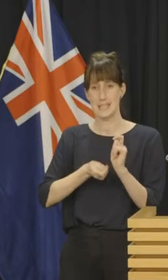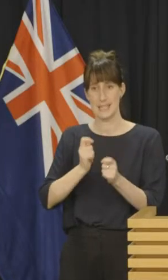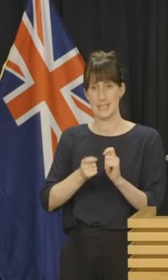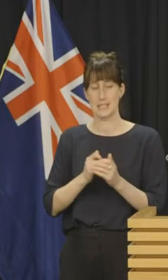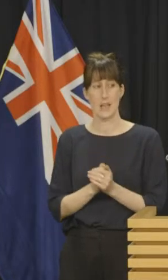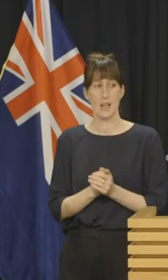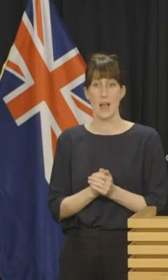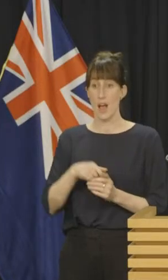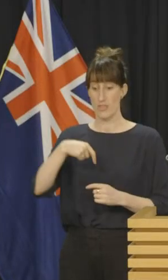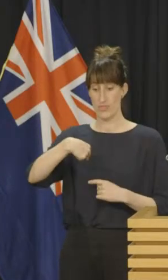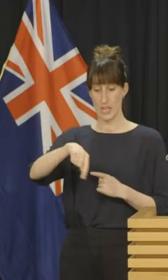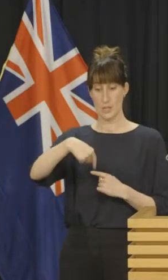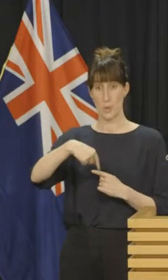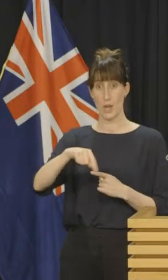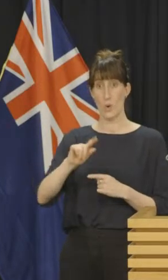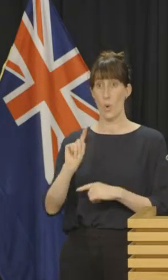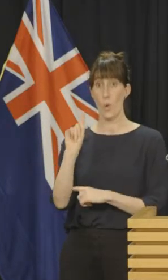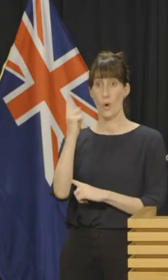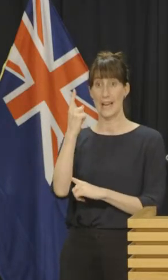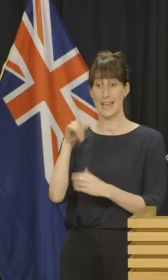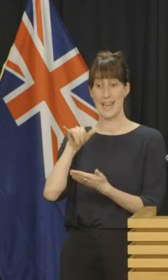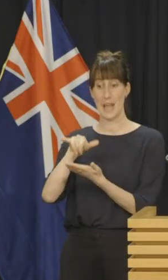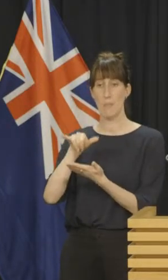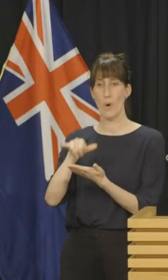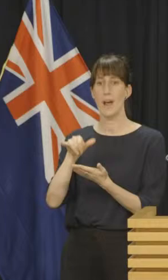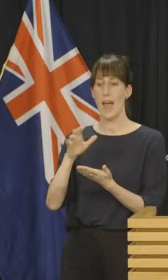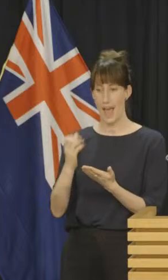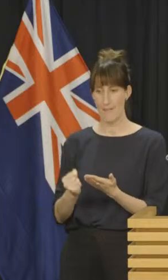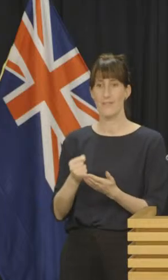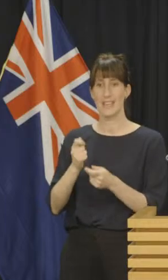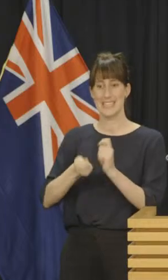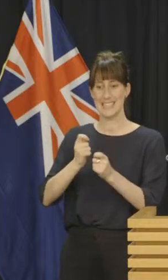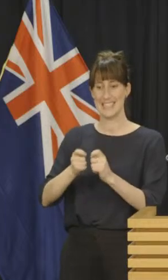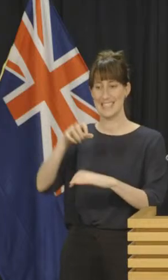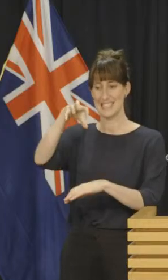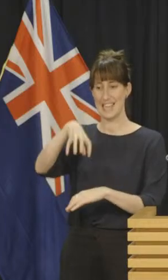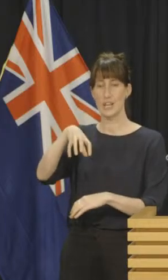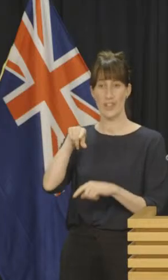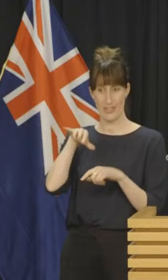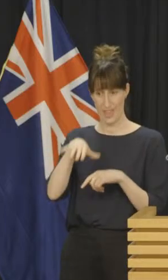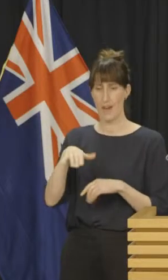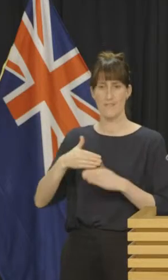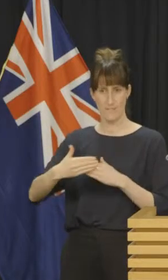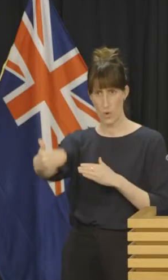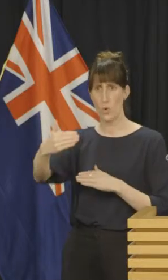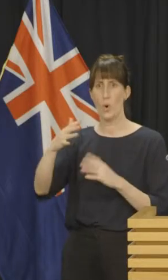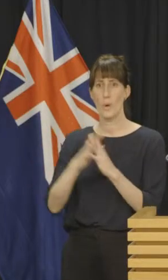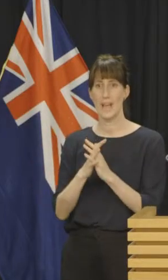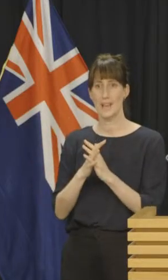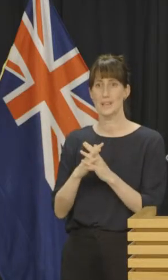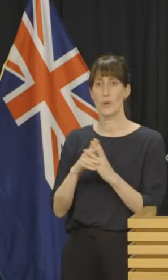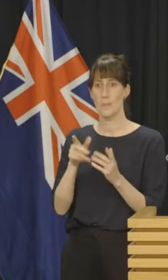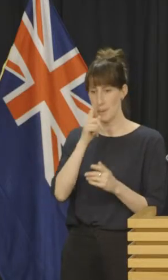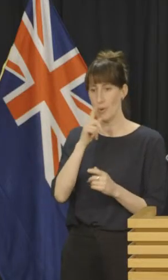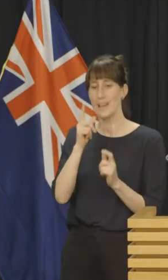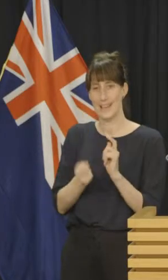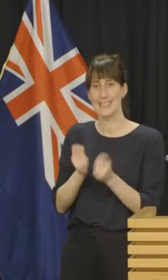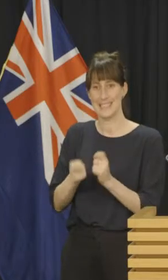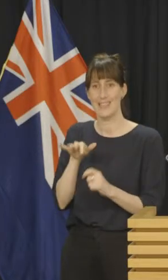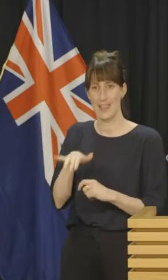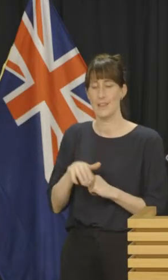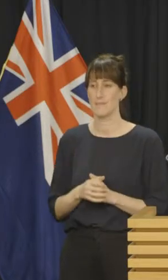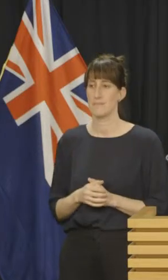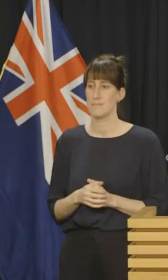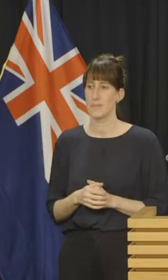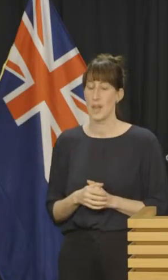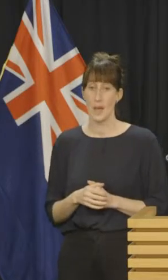all week at the Auckland airport, which of course is where one of the, which is where we'll predominantly see that. And so people are able to get tested there. If